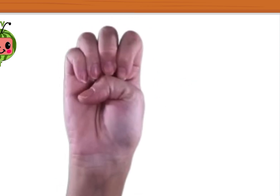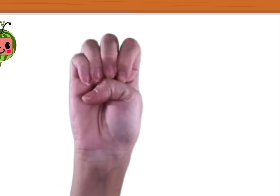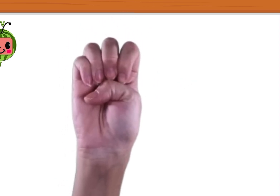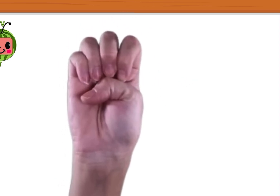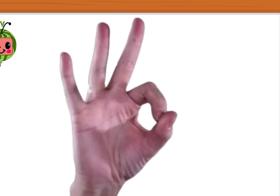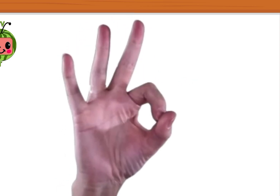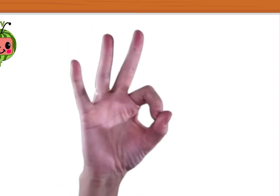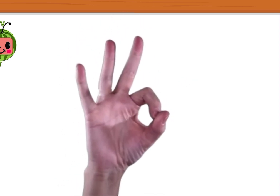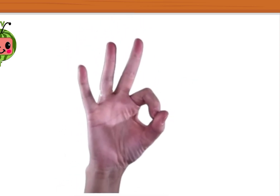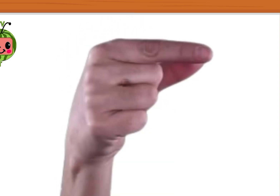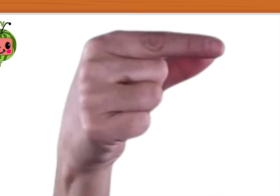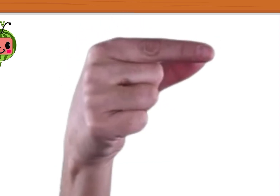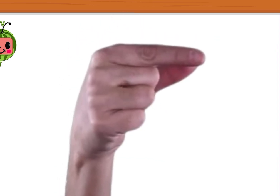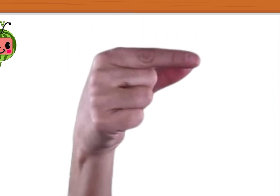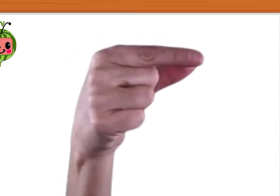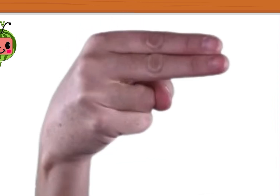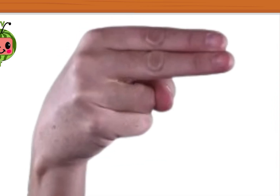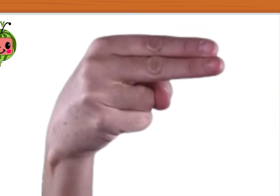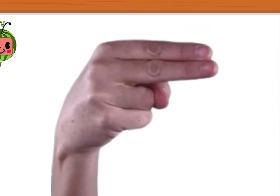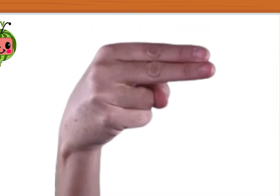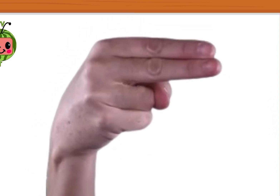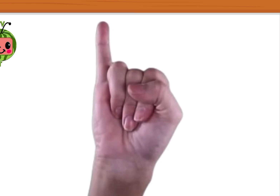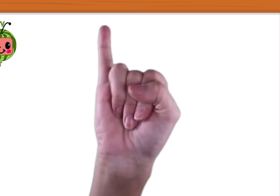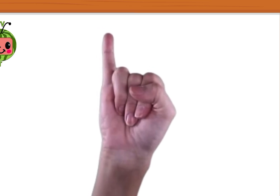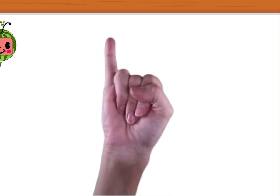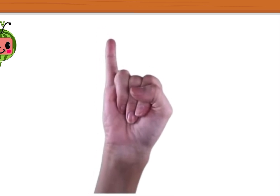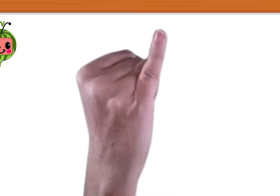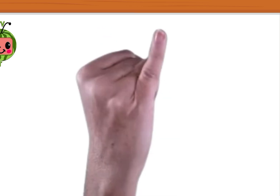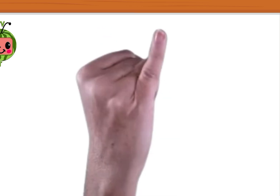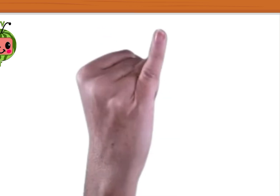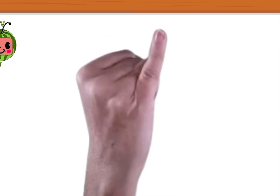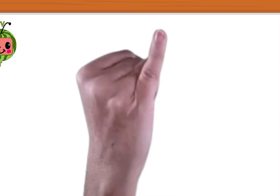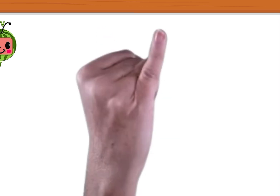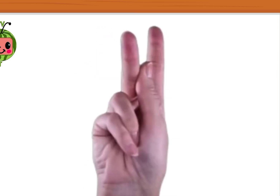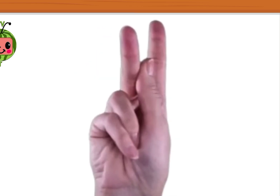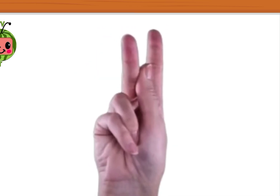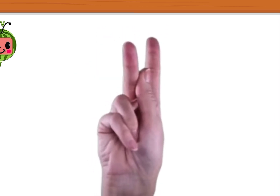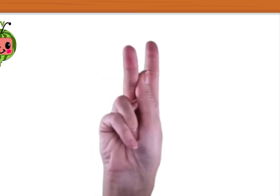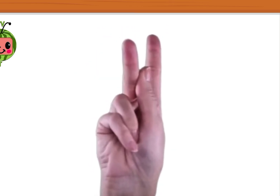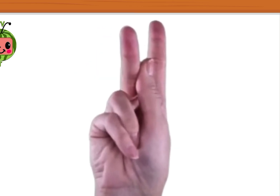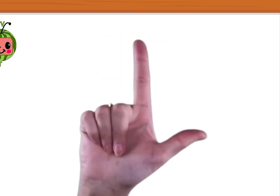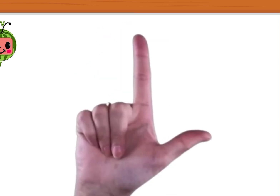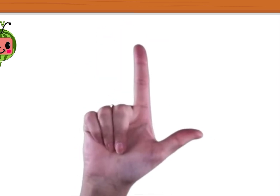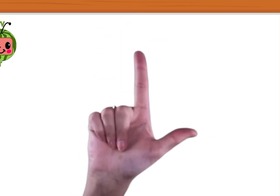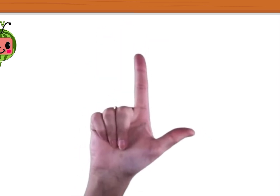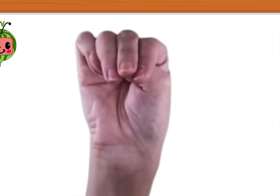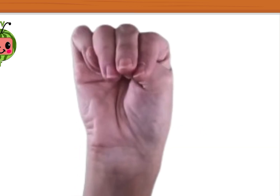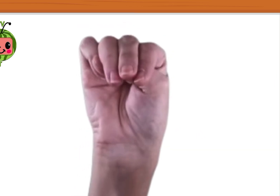F, G, H, I, J, K, L, M,